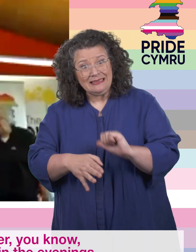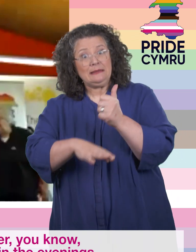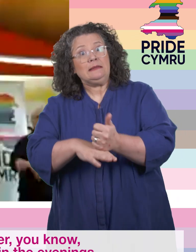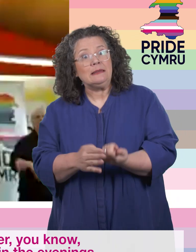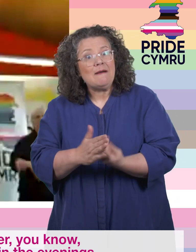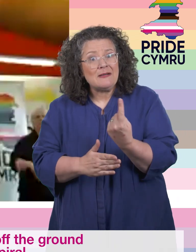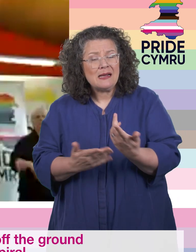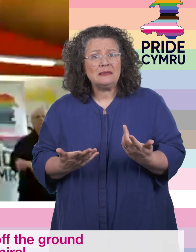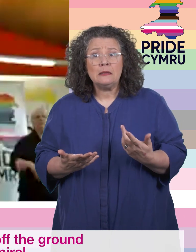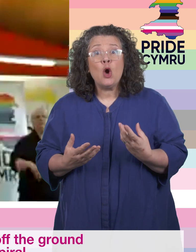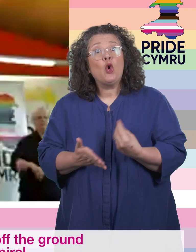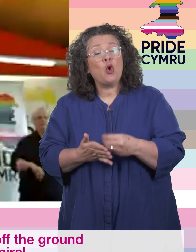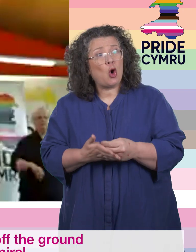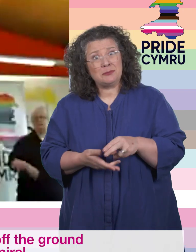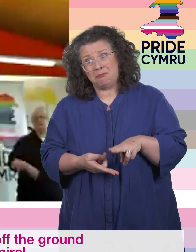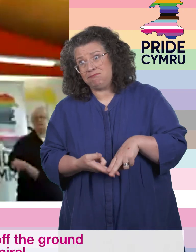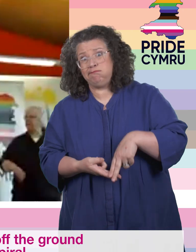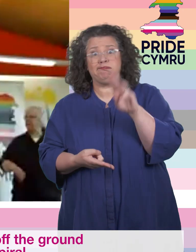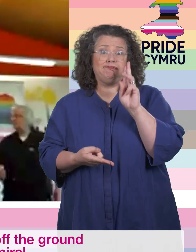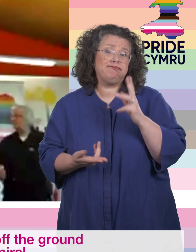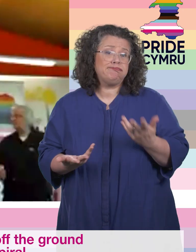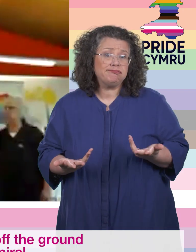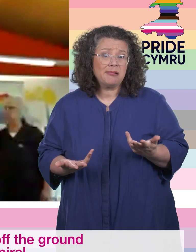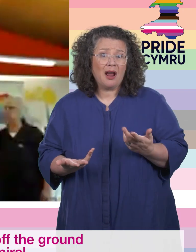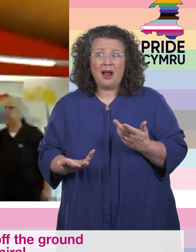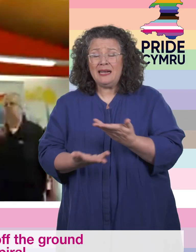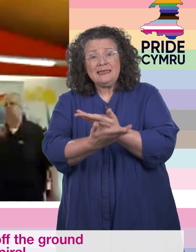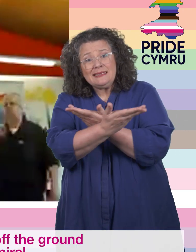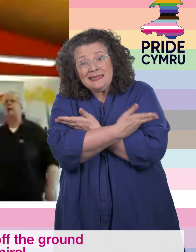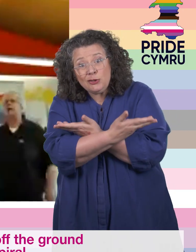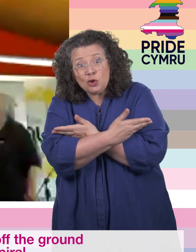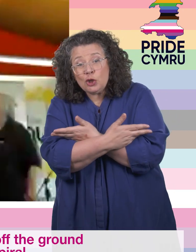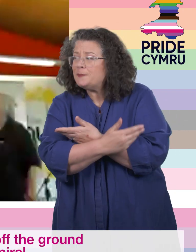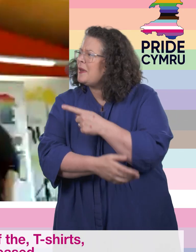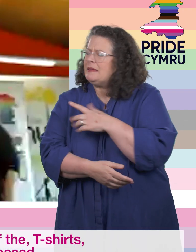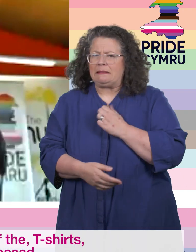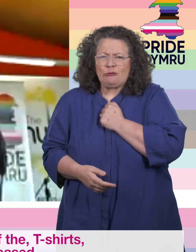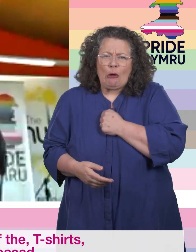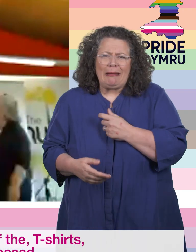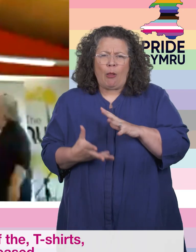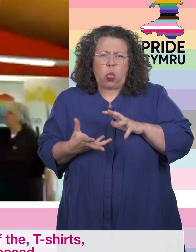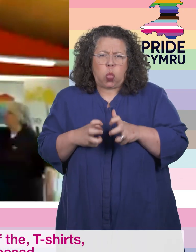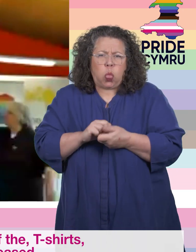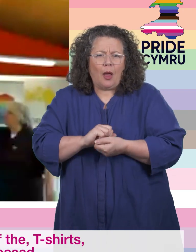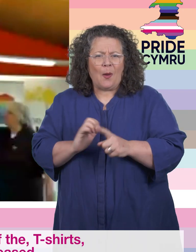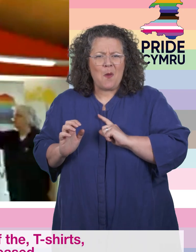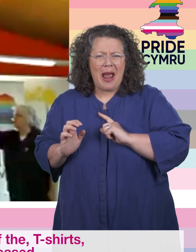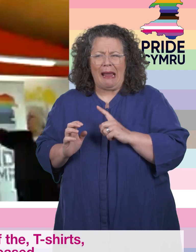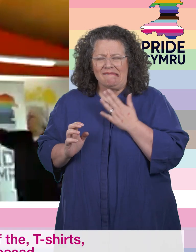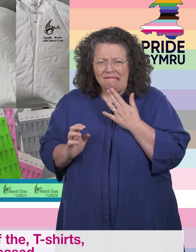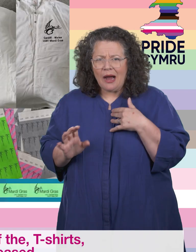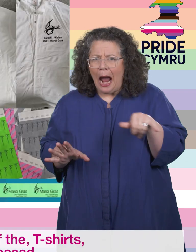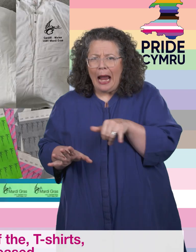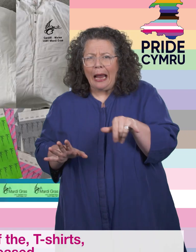the evening to try and get these events off the ground. And the costs just spiral. You know, these are some of the